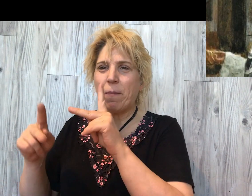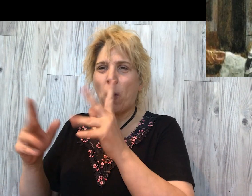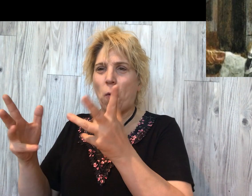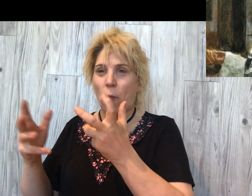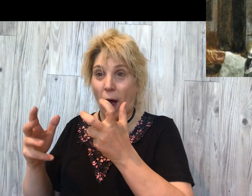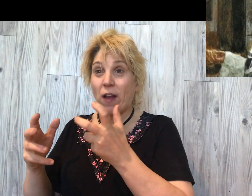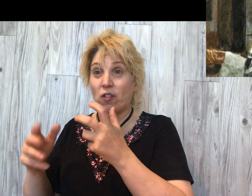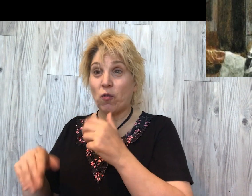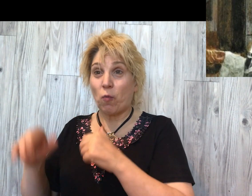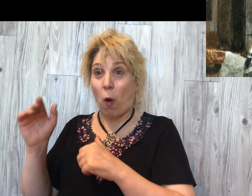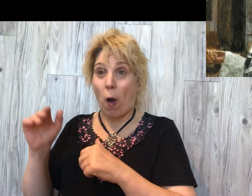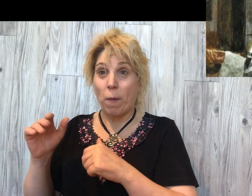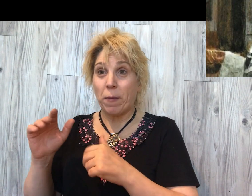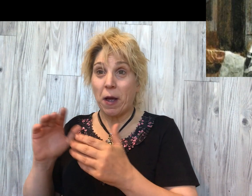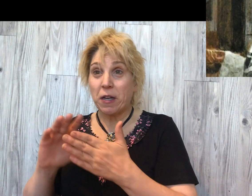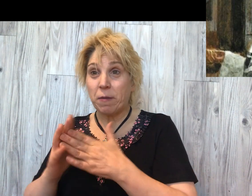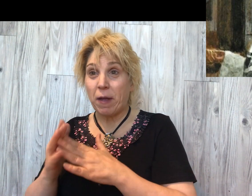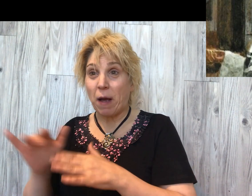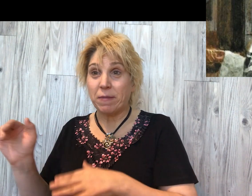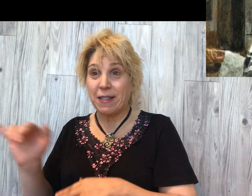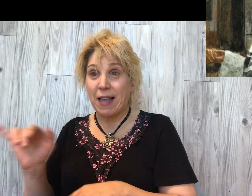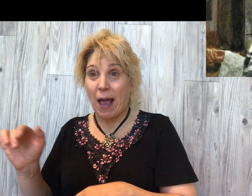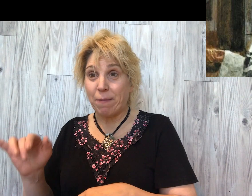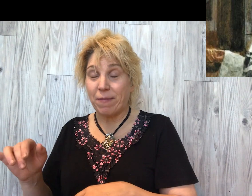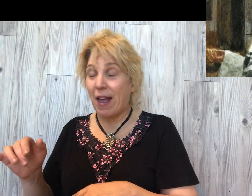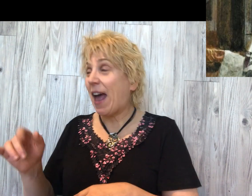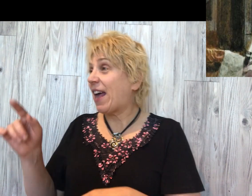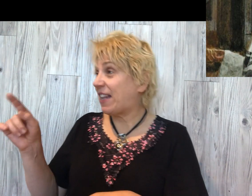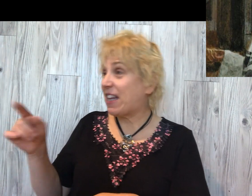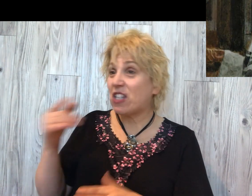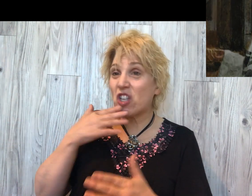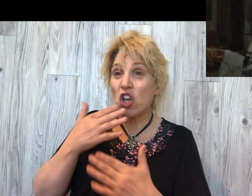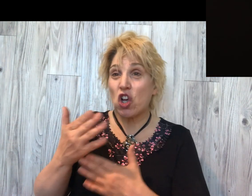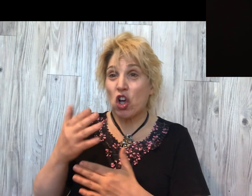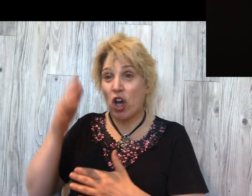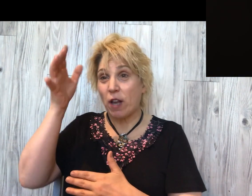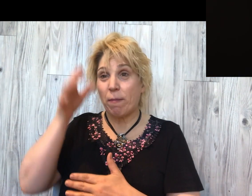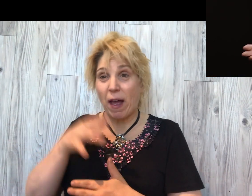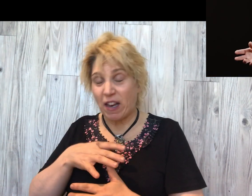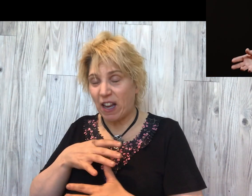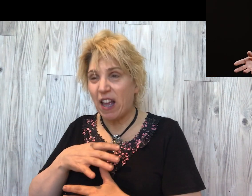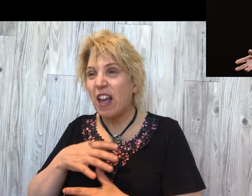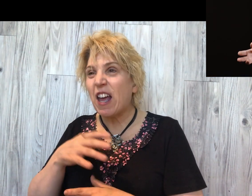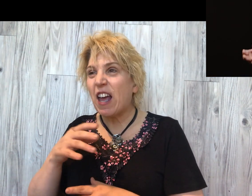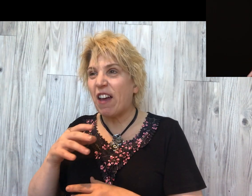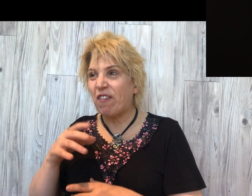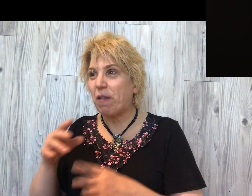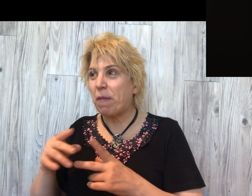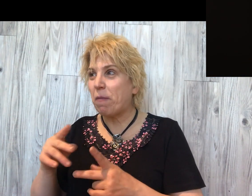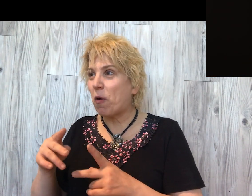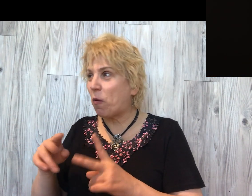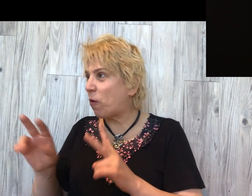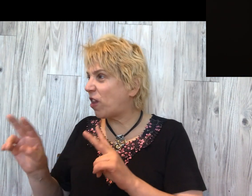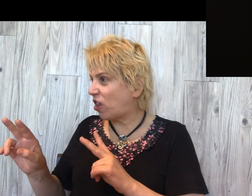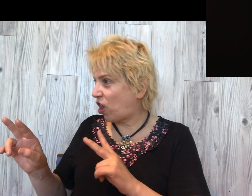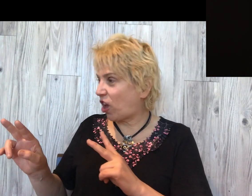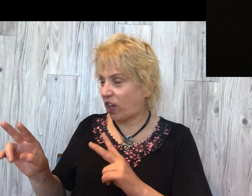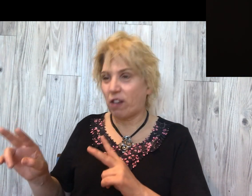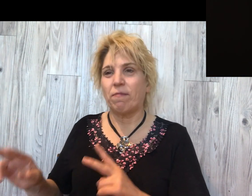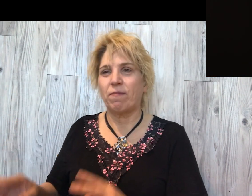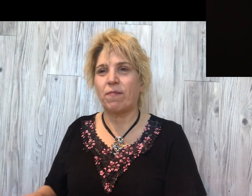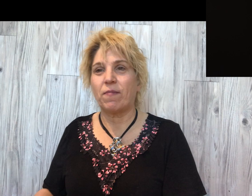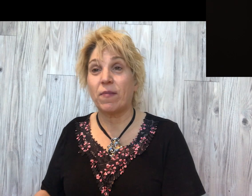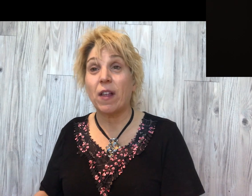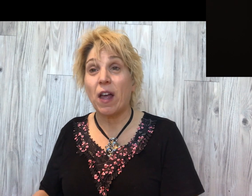moms wanted their sons to grow up to be a Pharisee. And he's the good guy in the story, as far as anyone listening to the story would